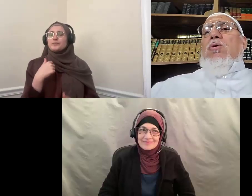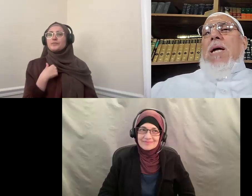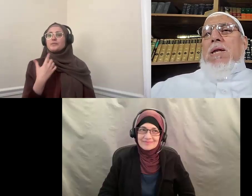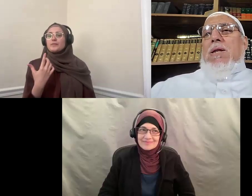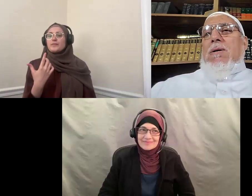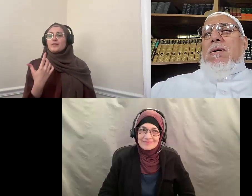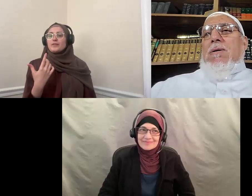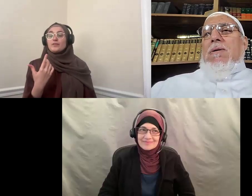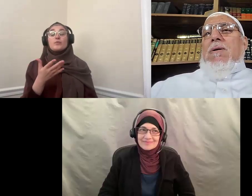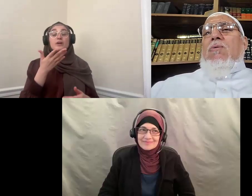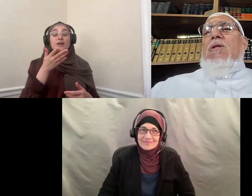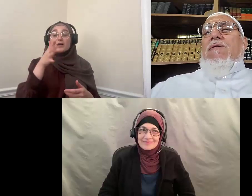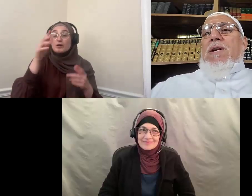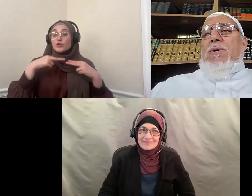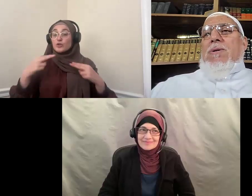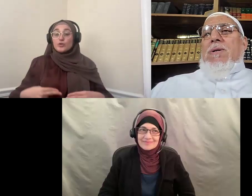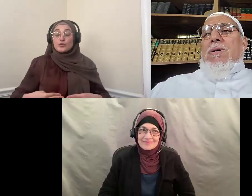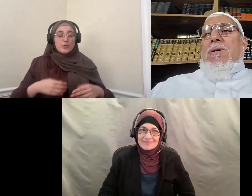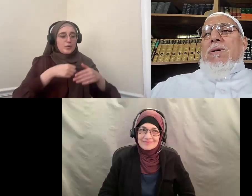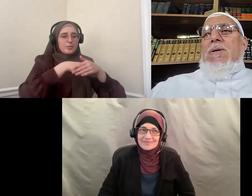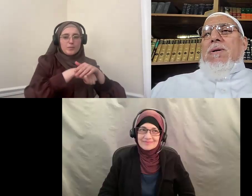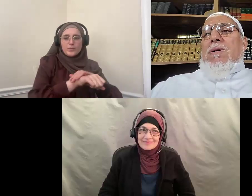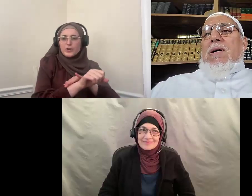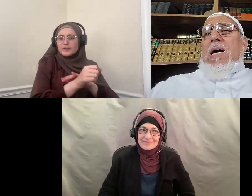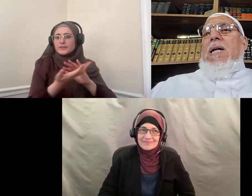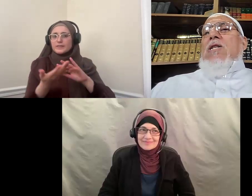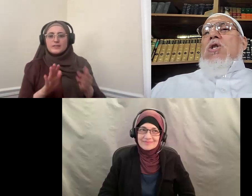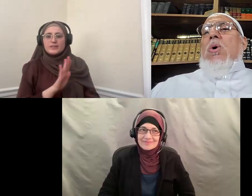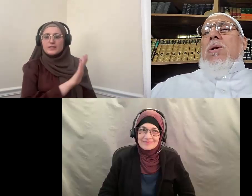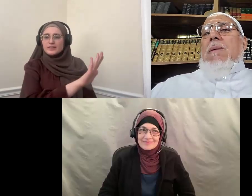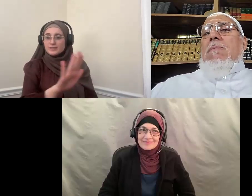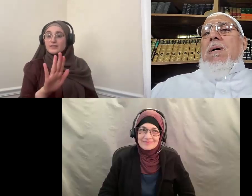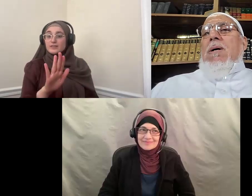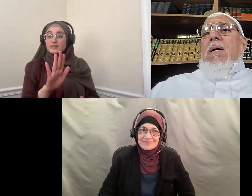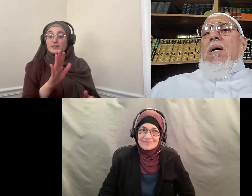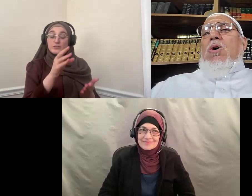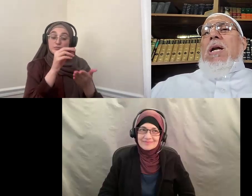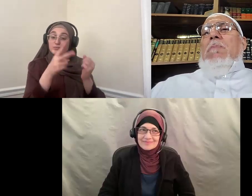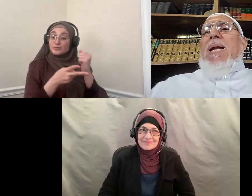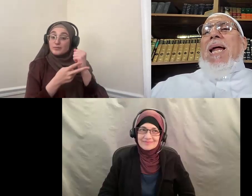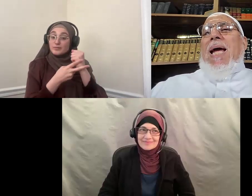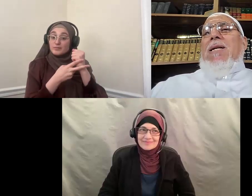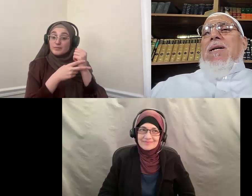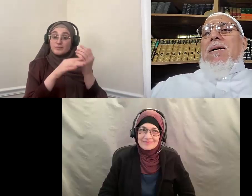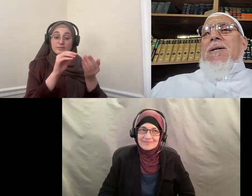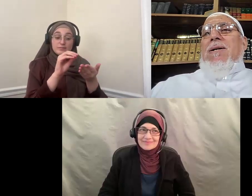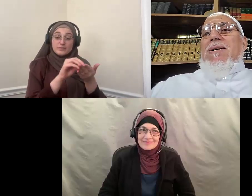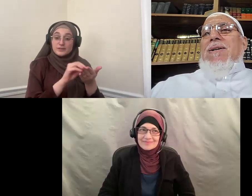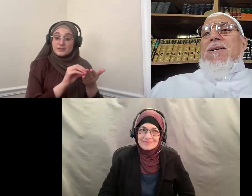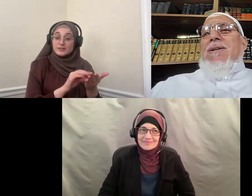birth to death with videos and store them on a